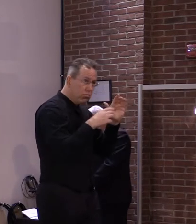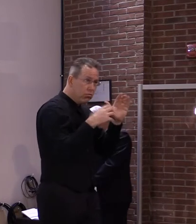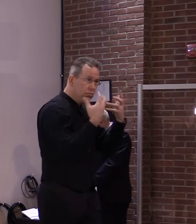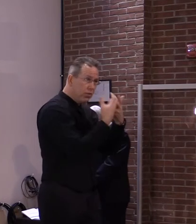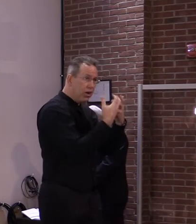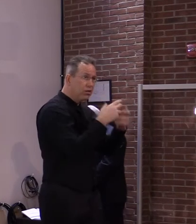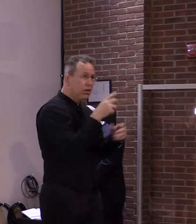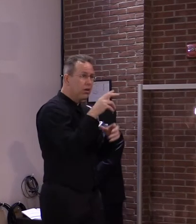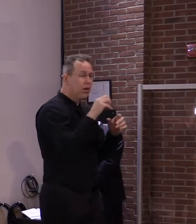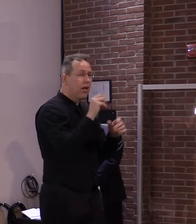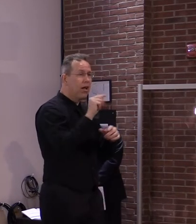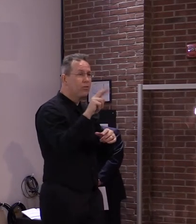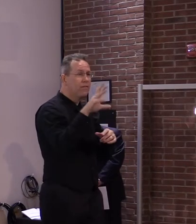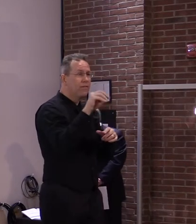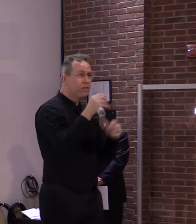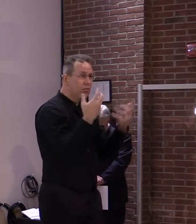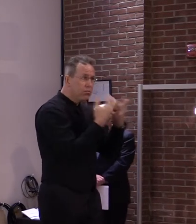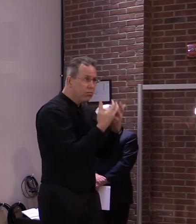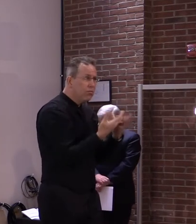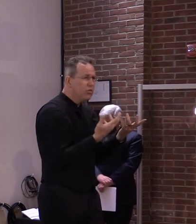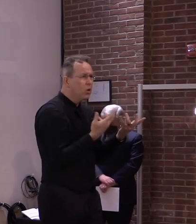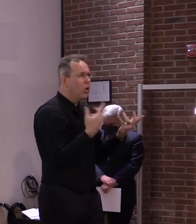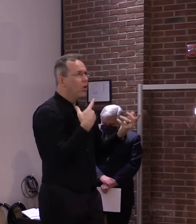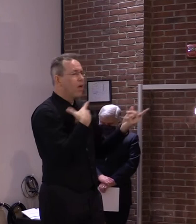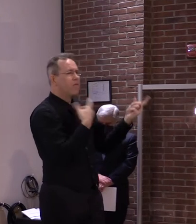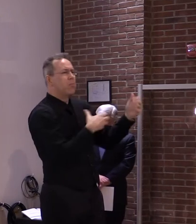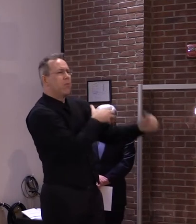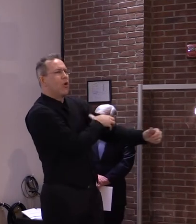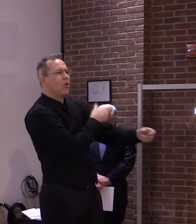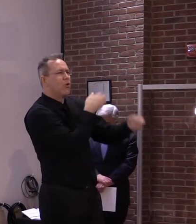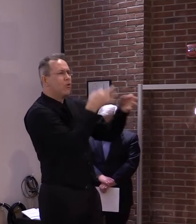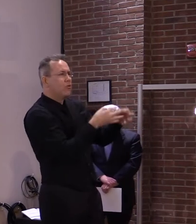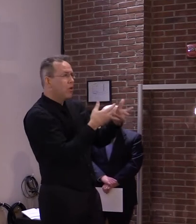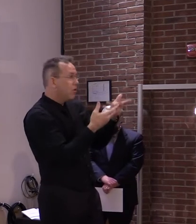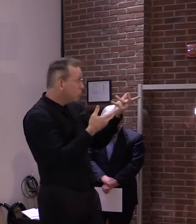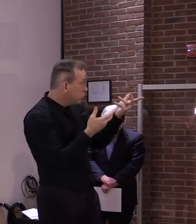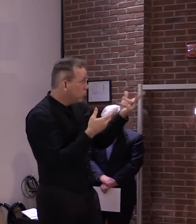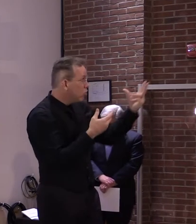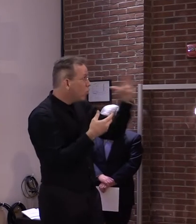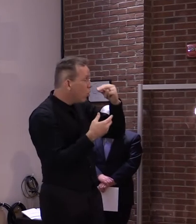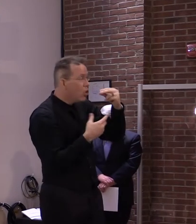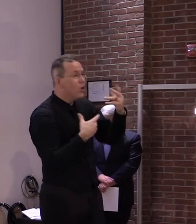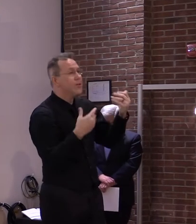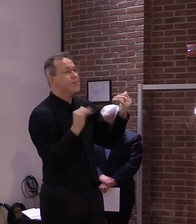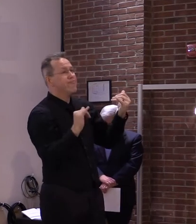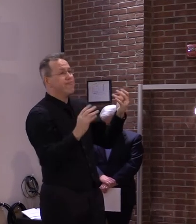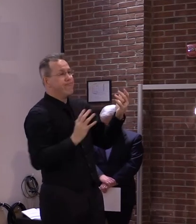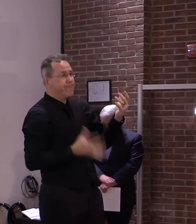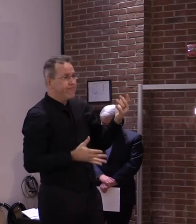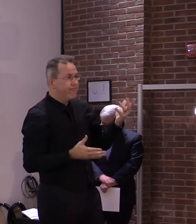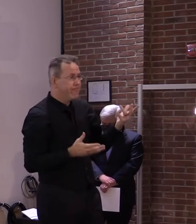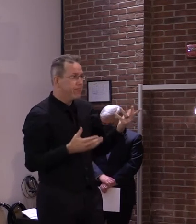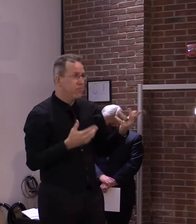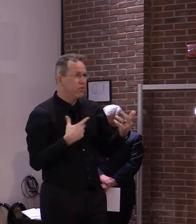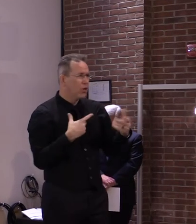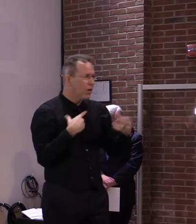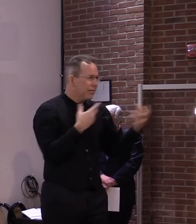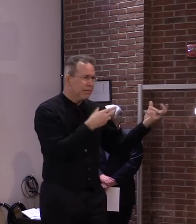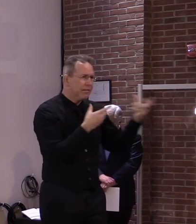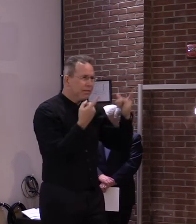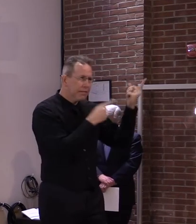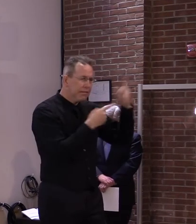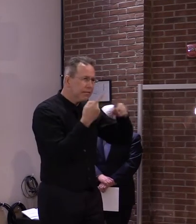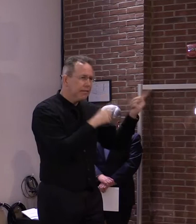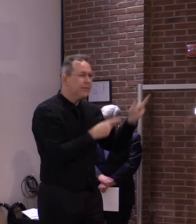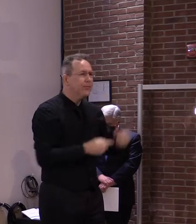to do this and it's a yes until they say no from both bodies because they're one one body one legislative branch so to